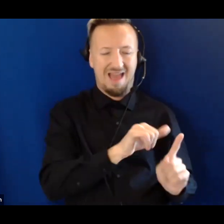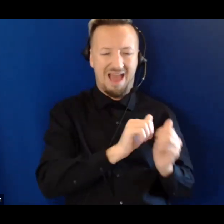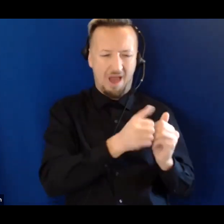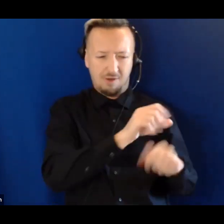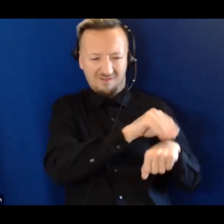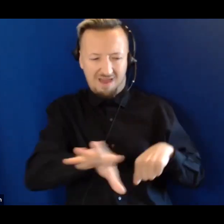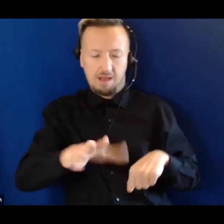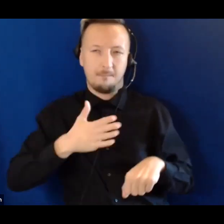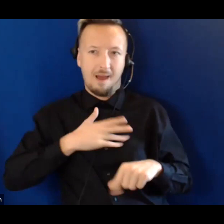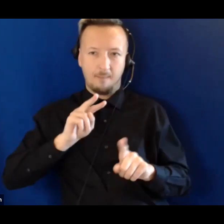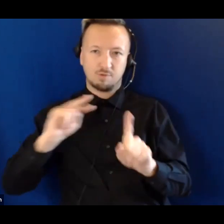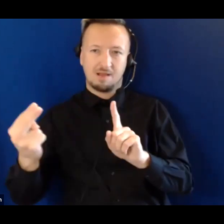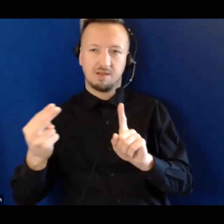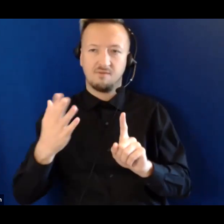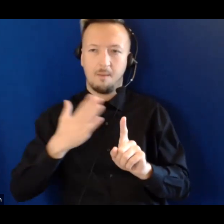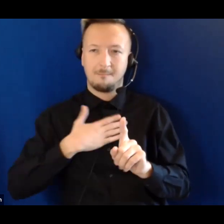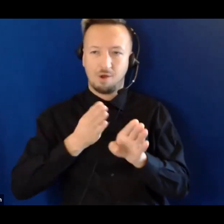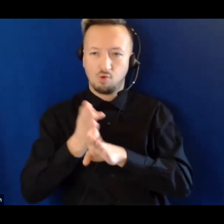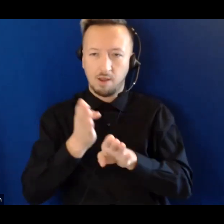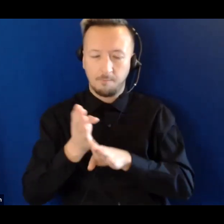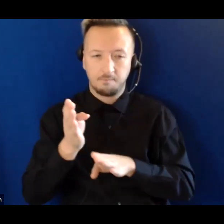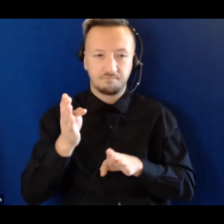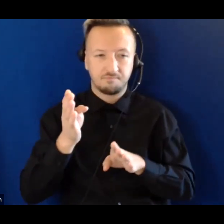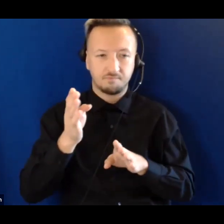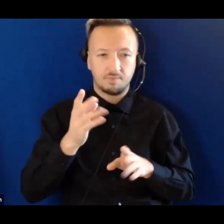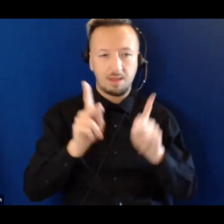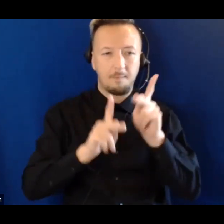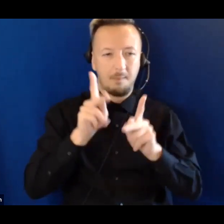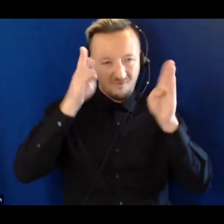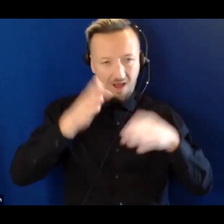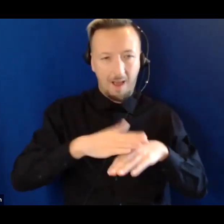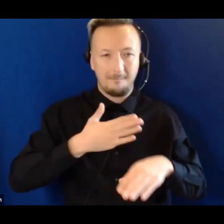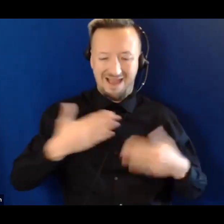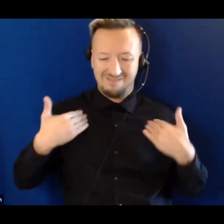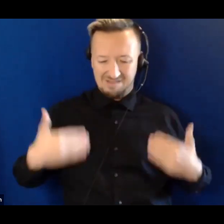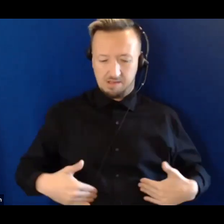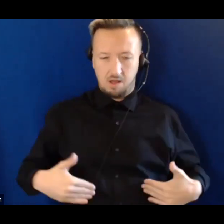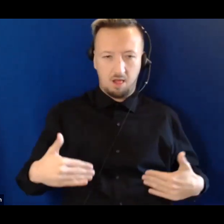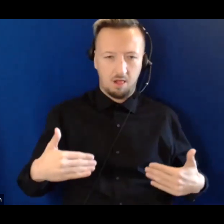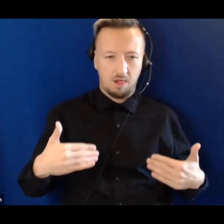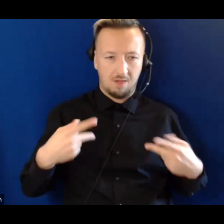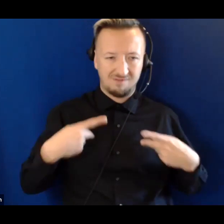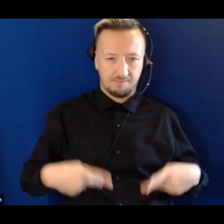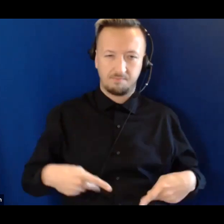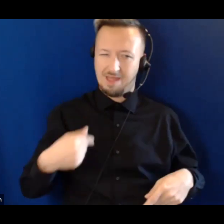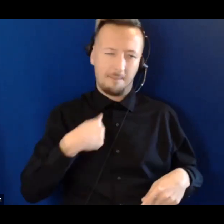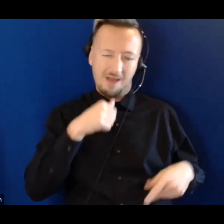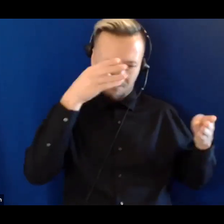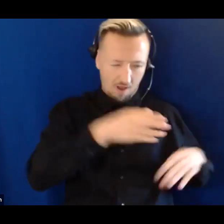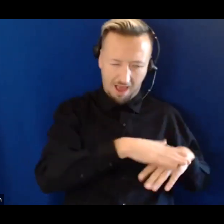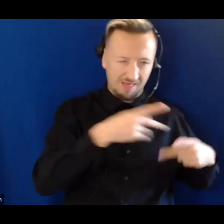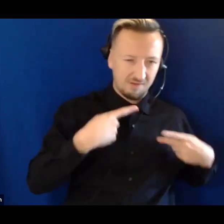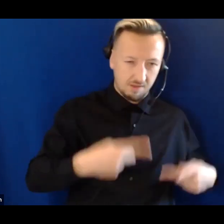more or less my physical appearance and how that is changing. So I don't really focus on that. I know that